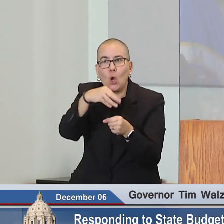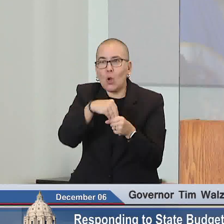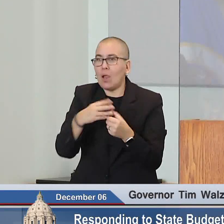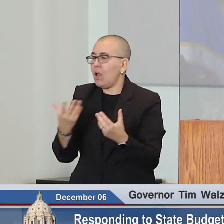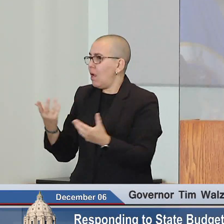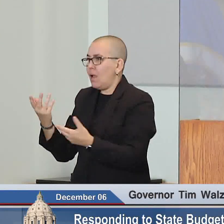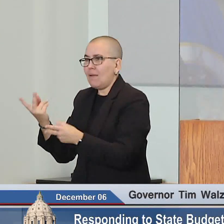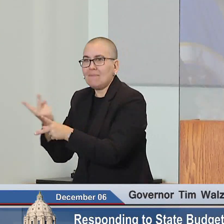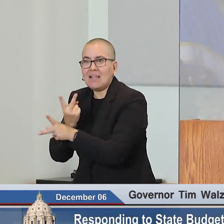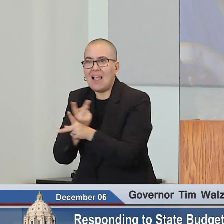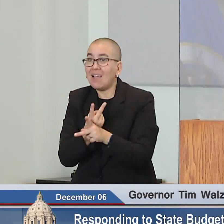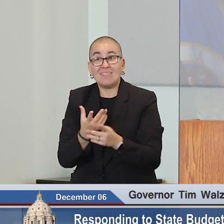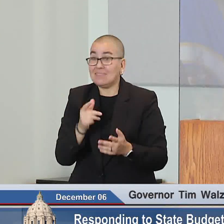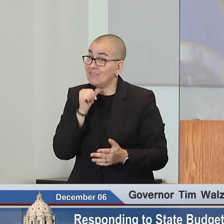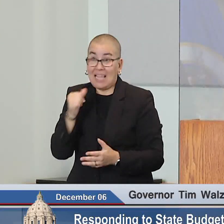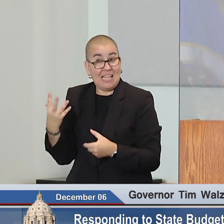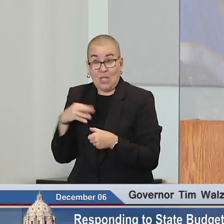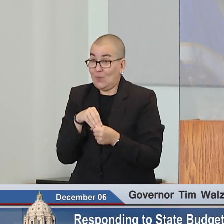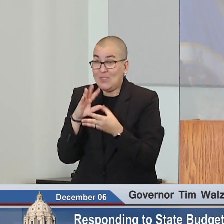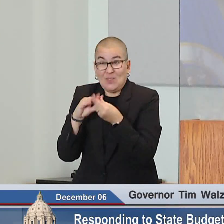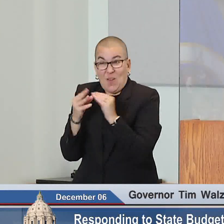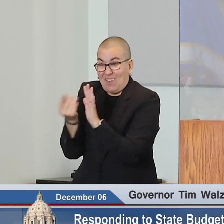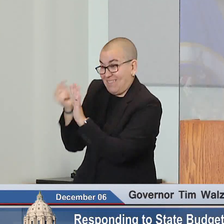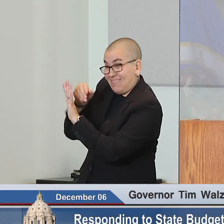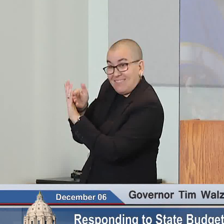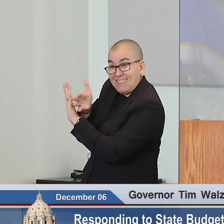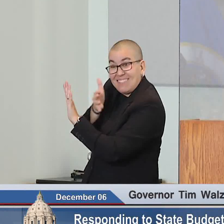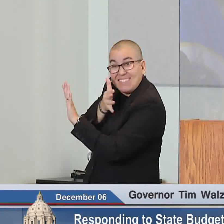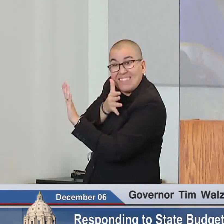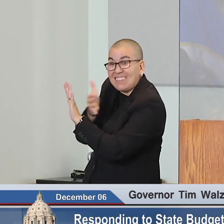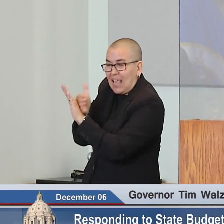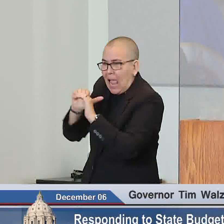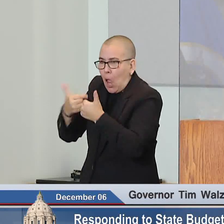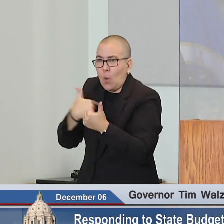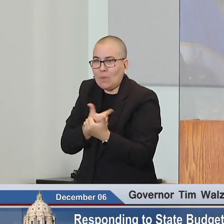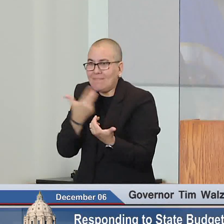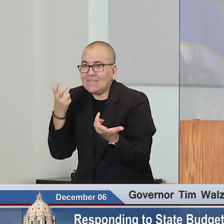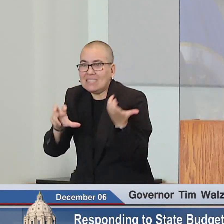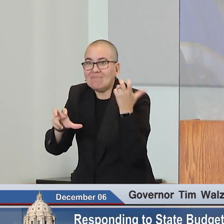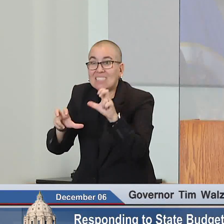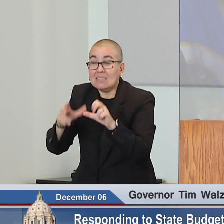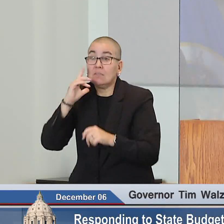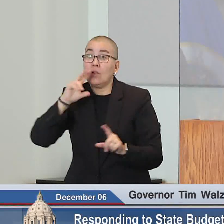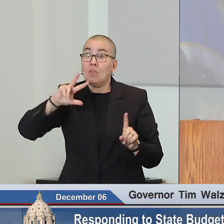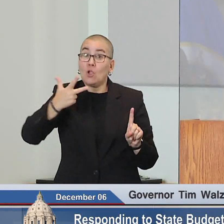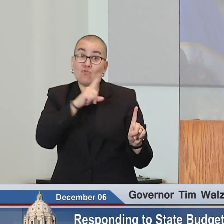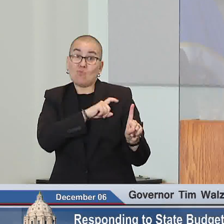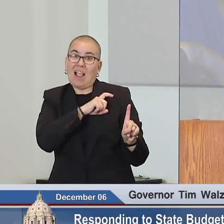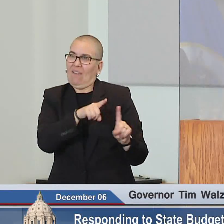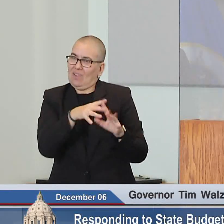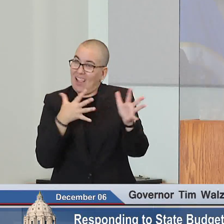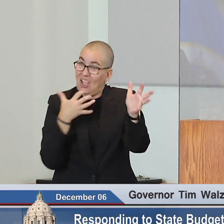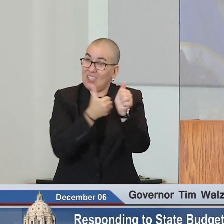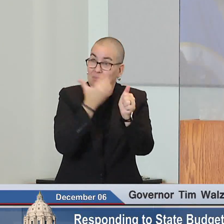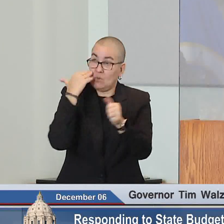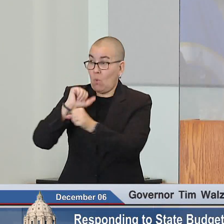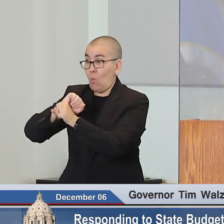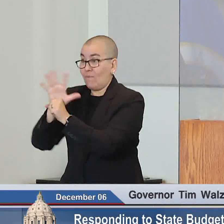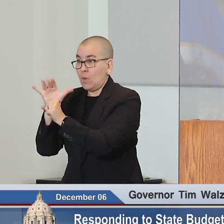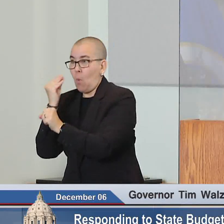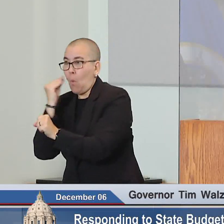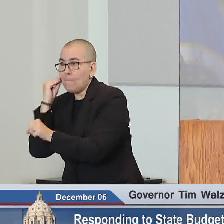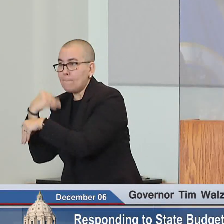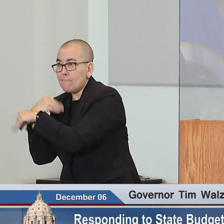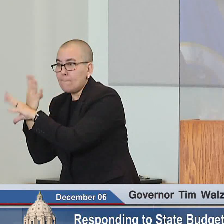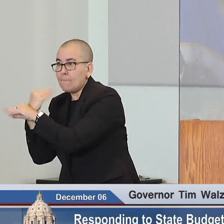about how we need to get the resources into our schools so that eighth grader who needs to catch up on some geometry before ending high school needs to get done.